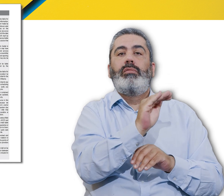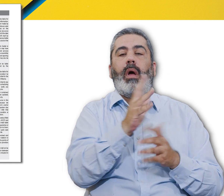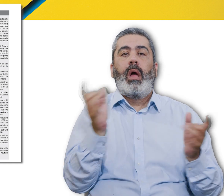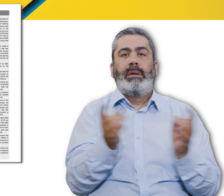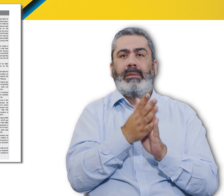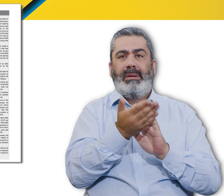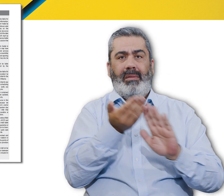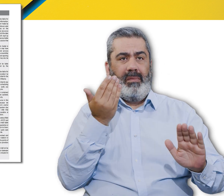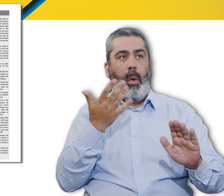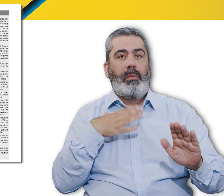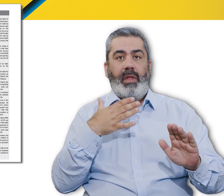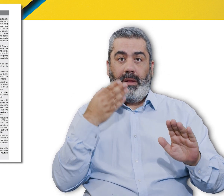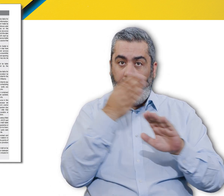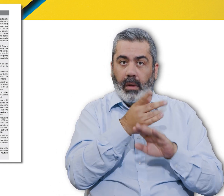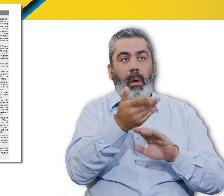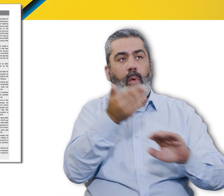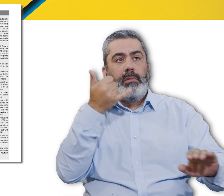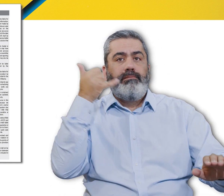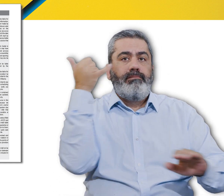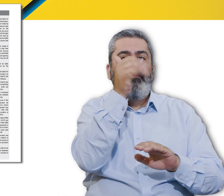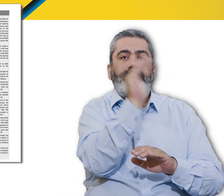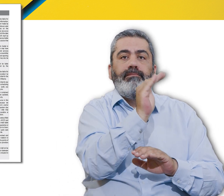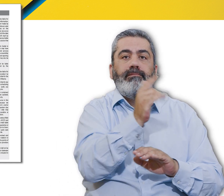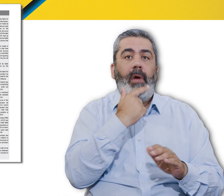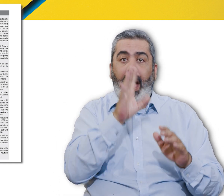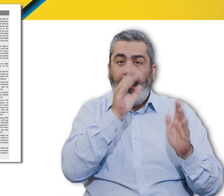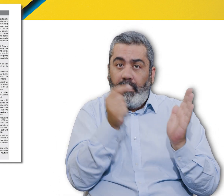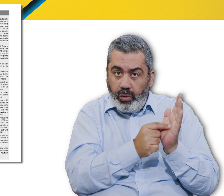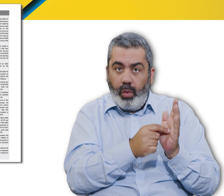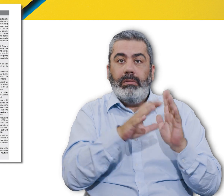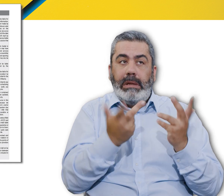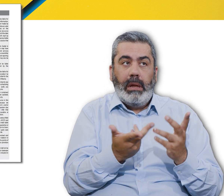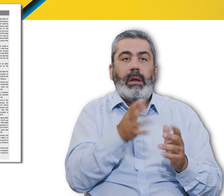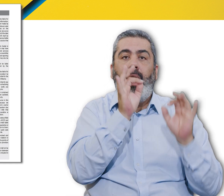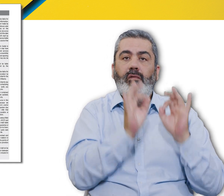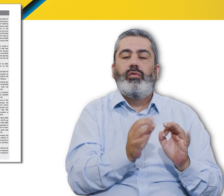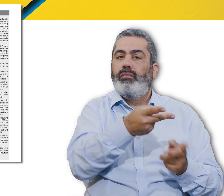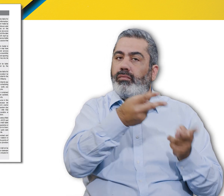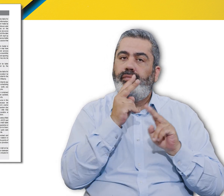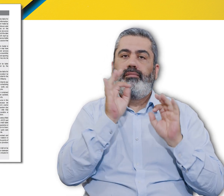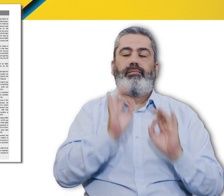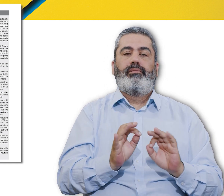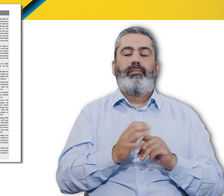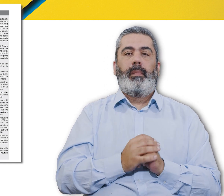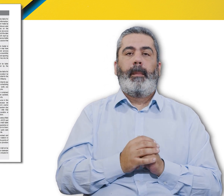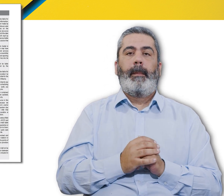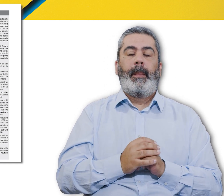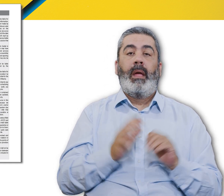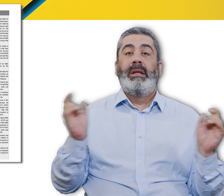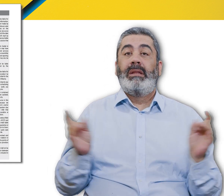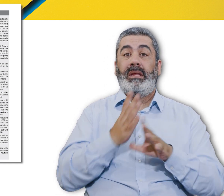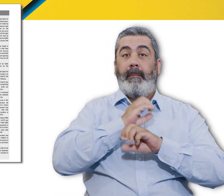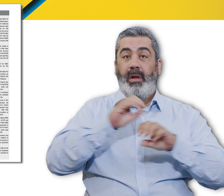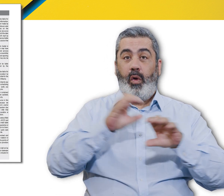before scheduling your visit in order to verify any information important to you. If some of the information contained in this guide needs